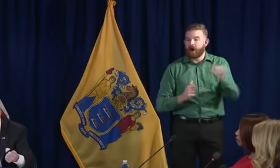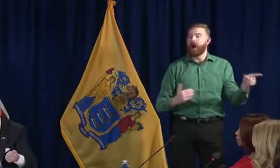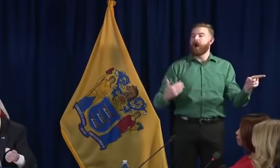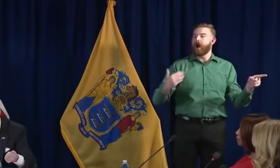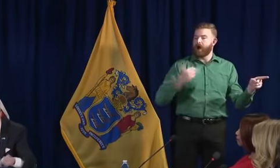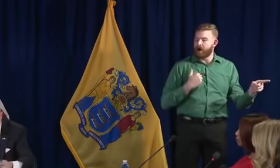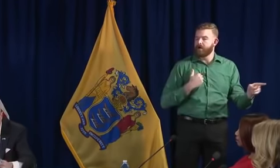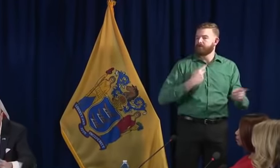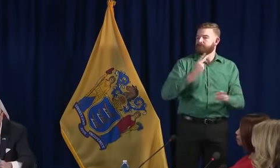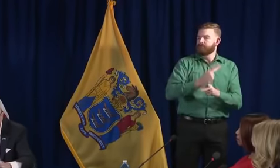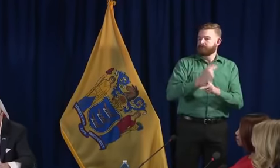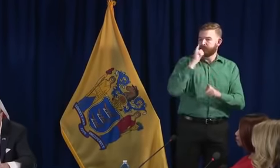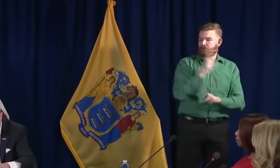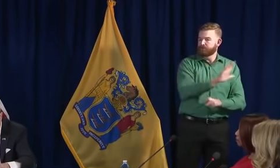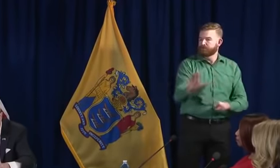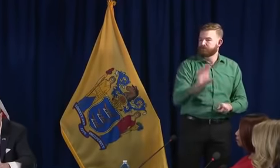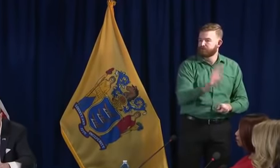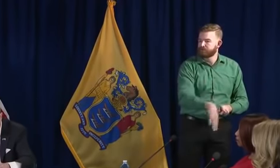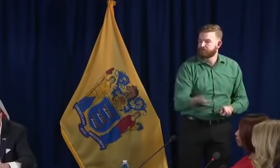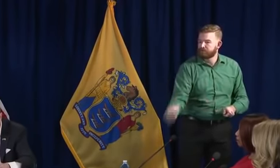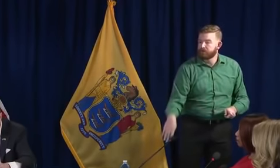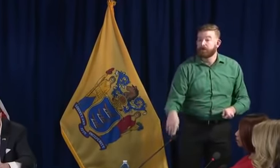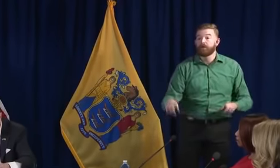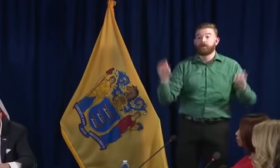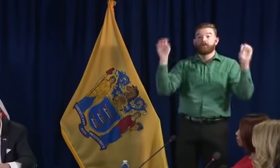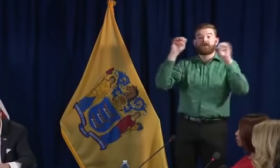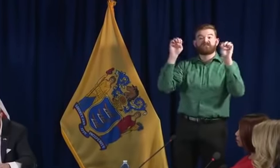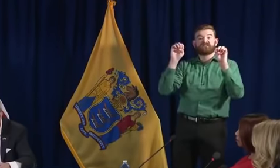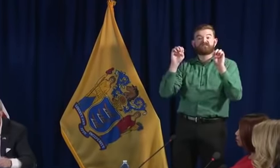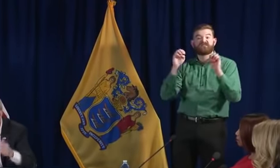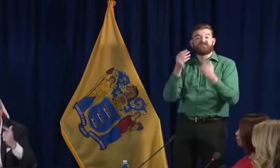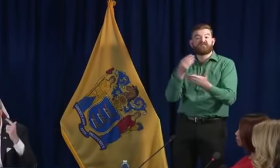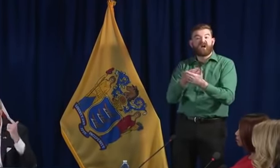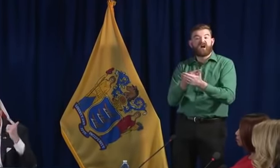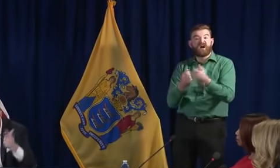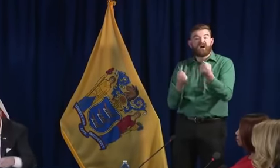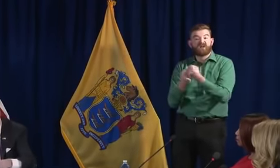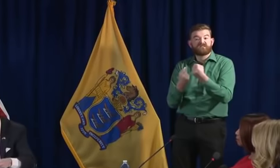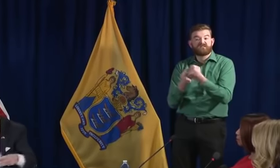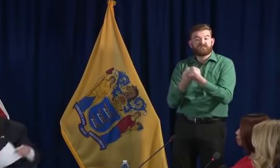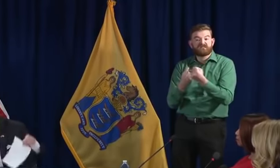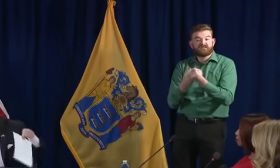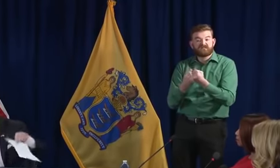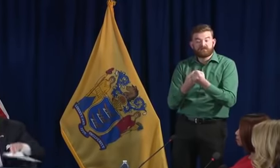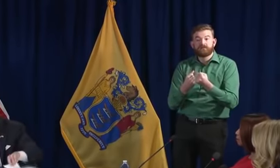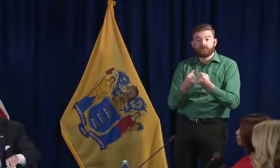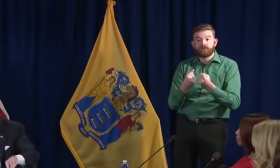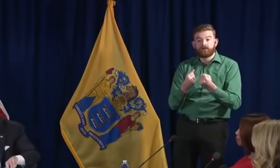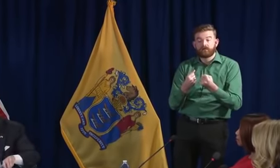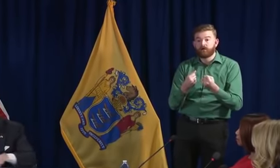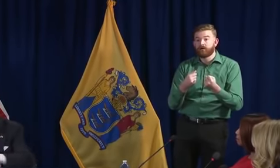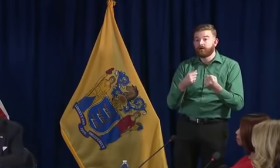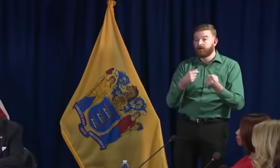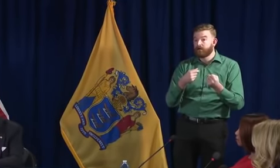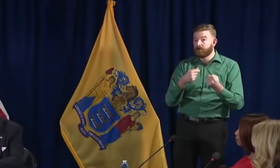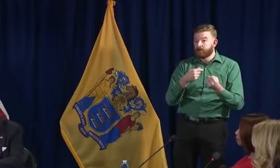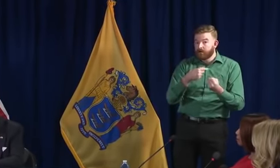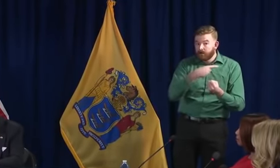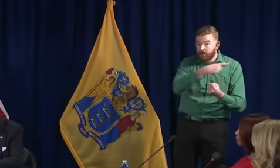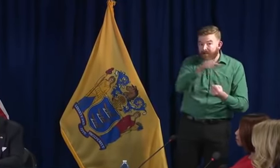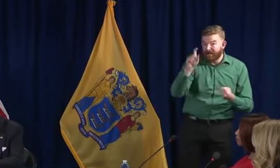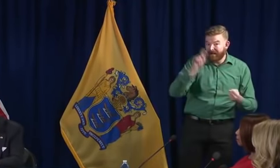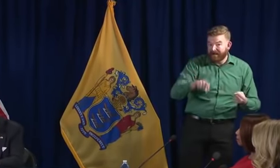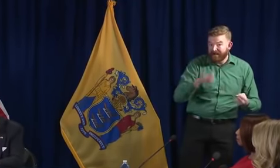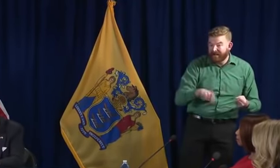our subsidy program who are relying on child care during this emergency, ensuring providers in our child care